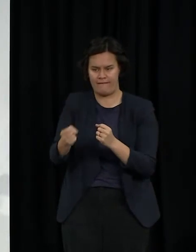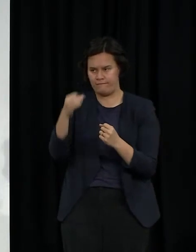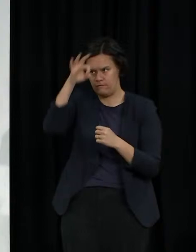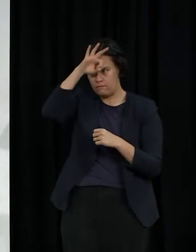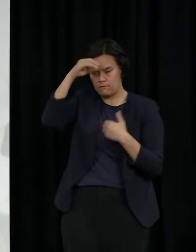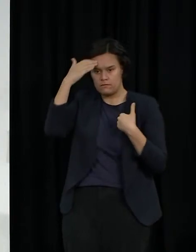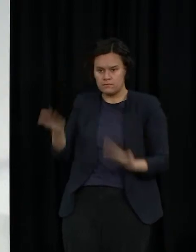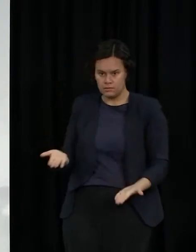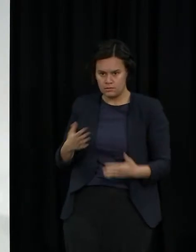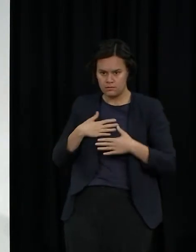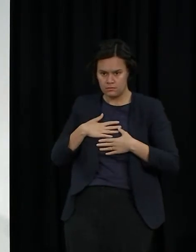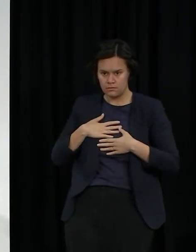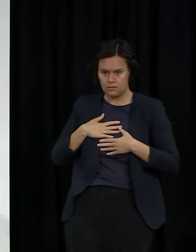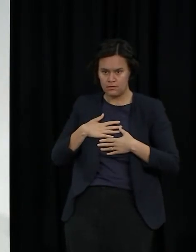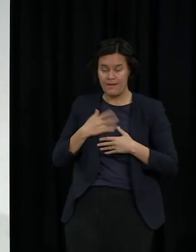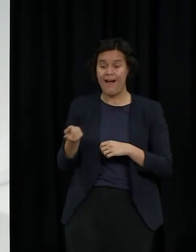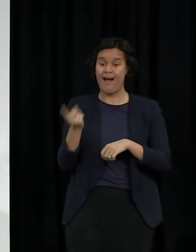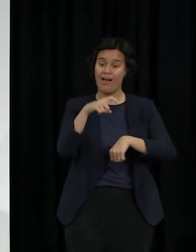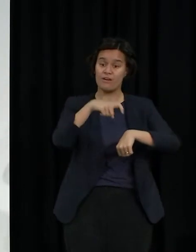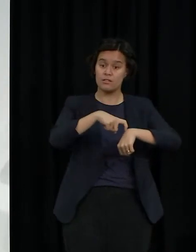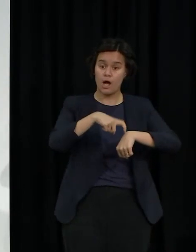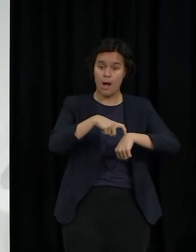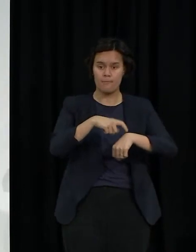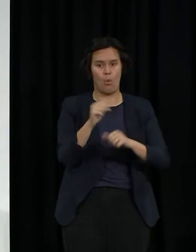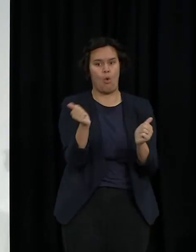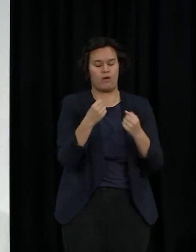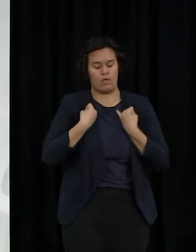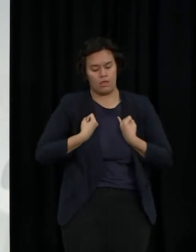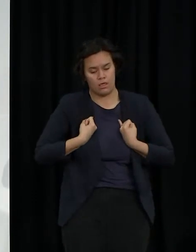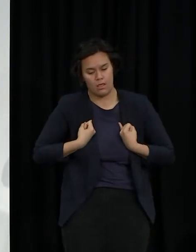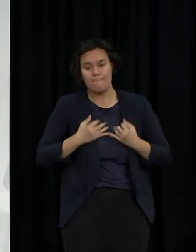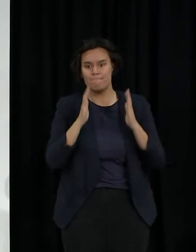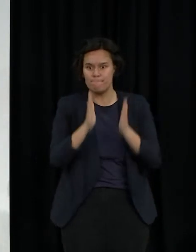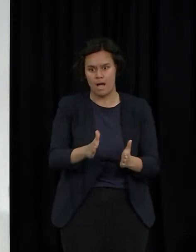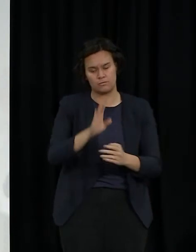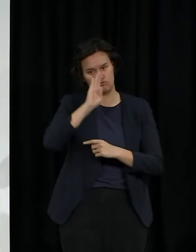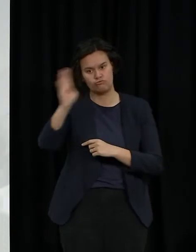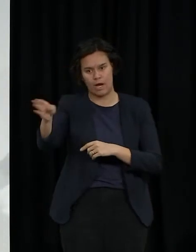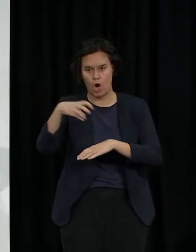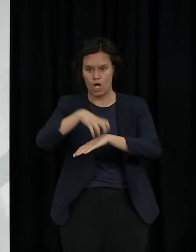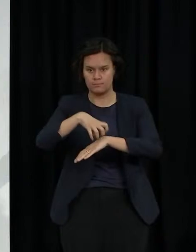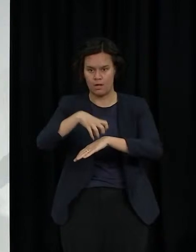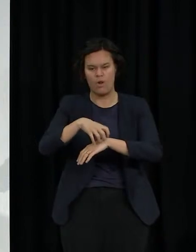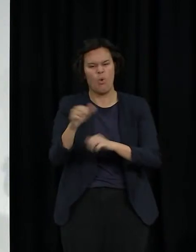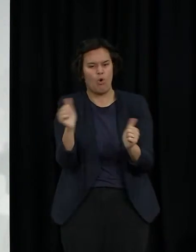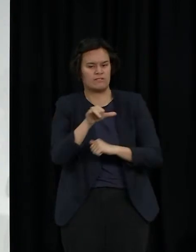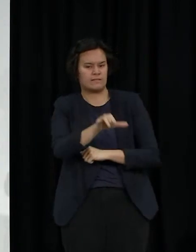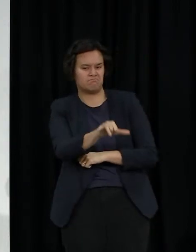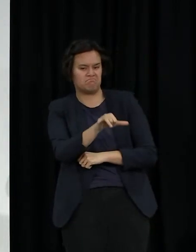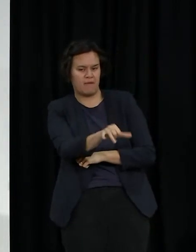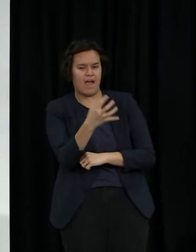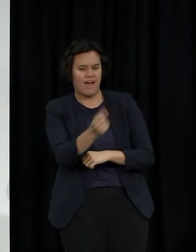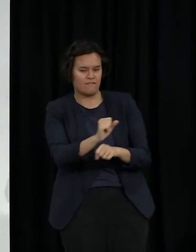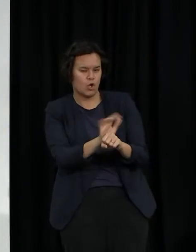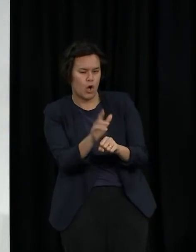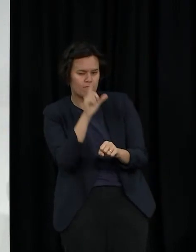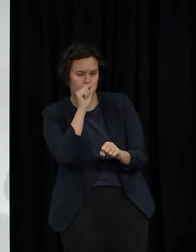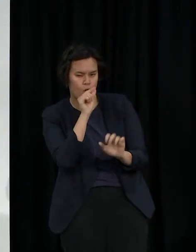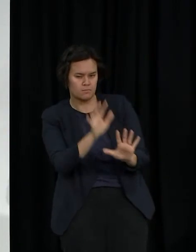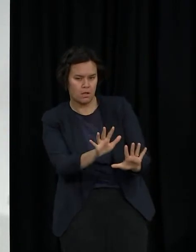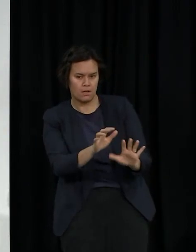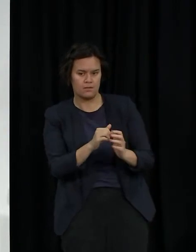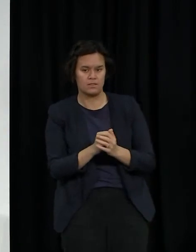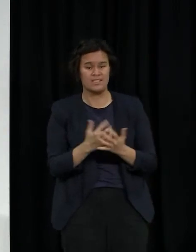quite unwell and had to be admitted. Obviously, we're asking people to, at any sign, to get tested, but there will be some people for